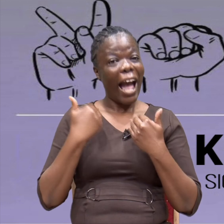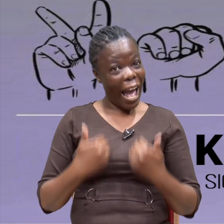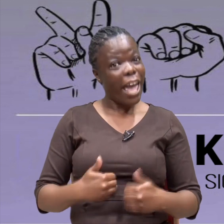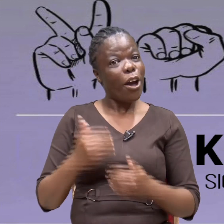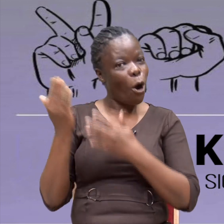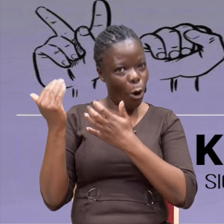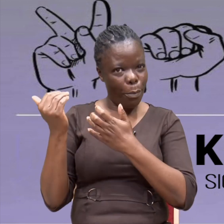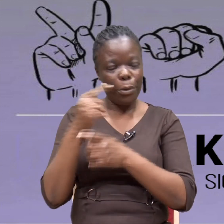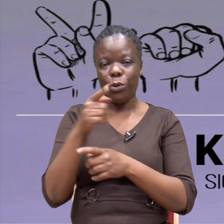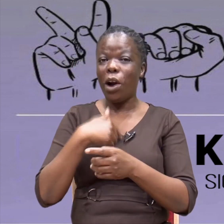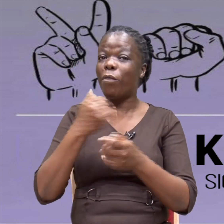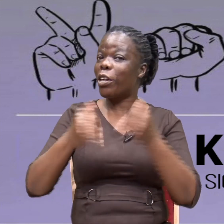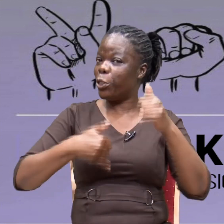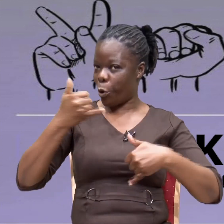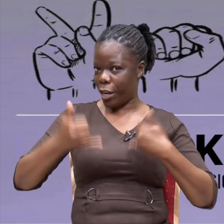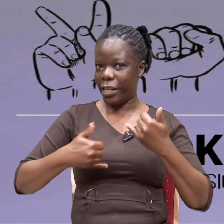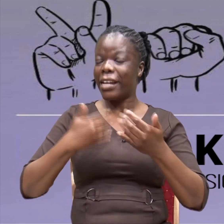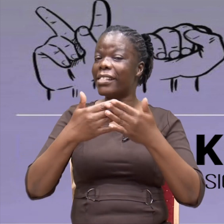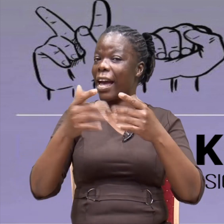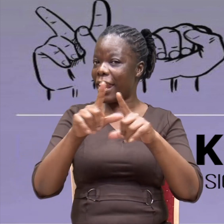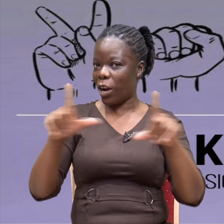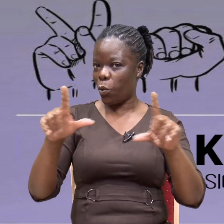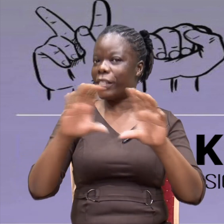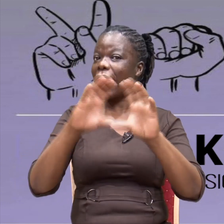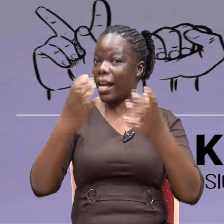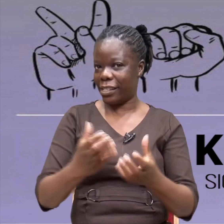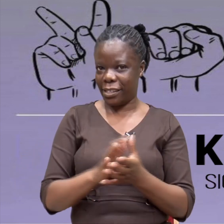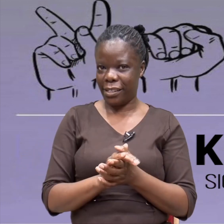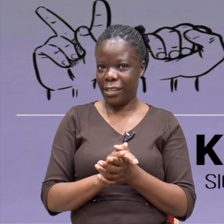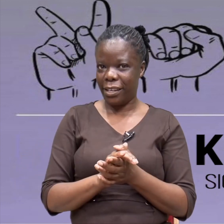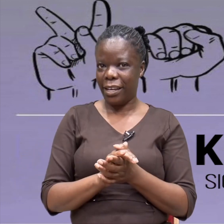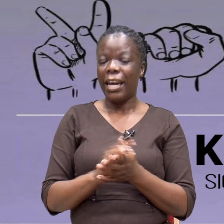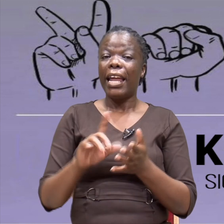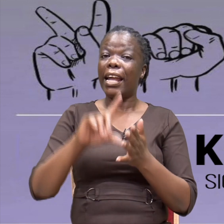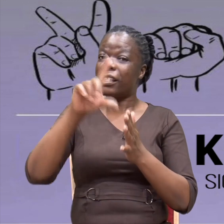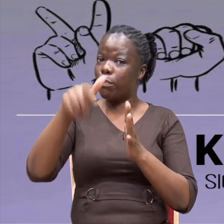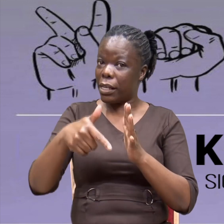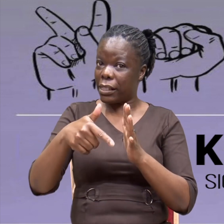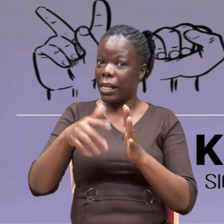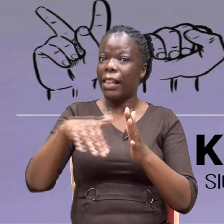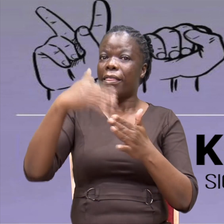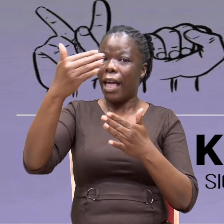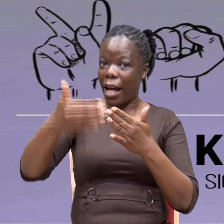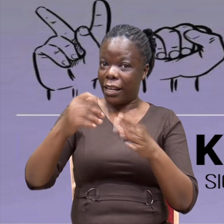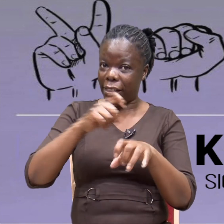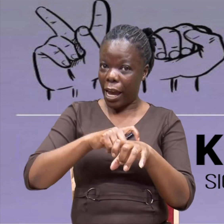I hope you have enjoyed sign language class. Let's meet at that time,